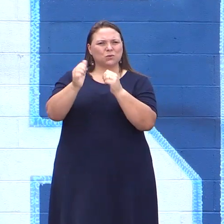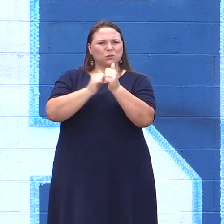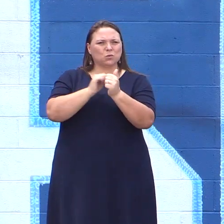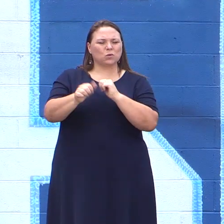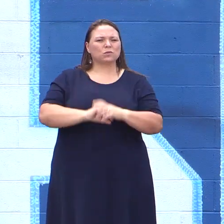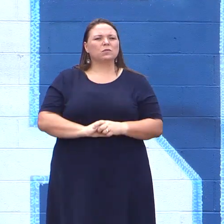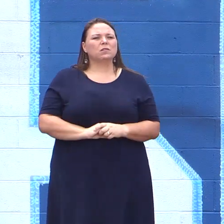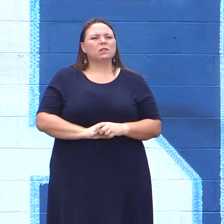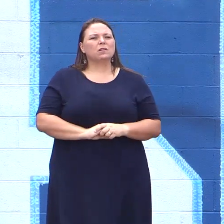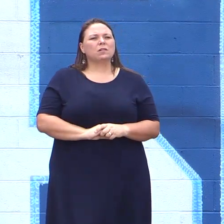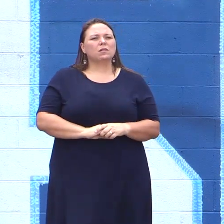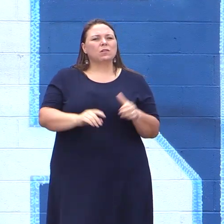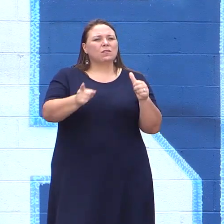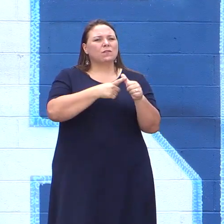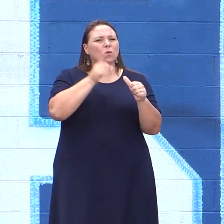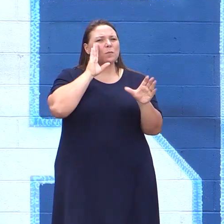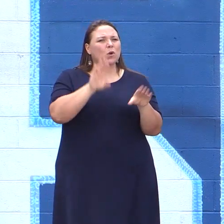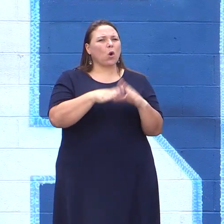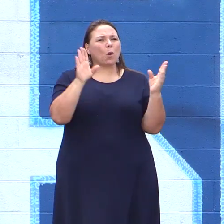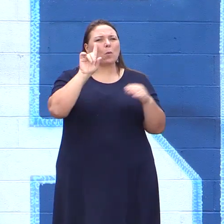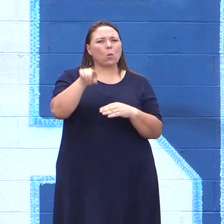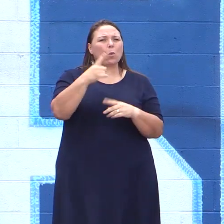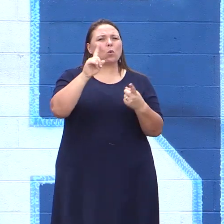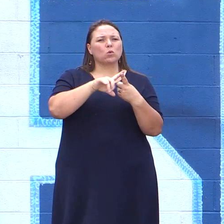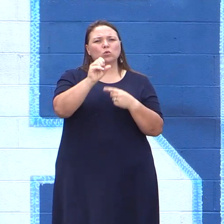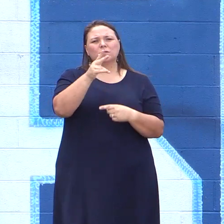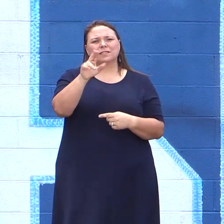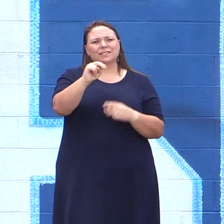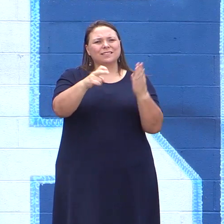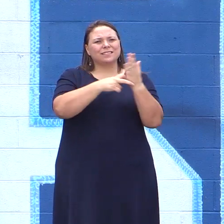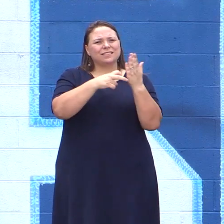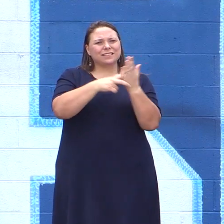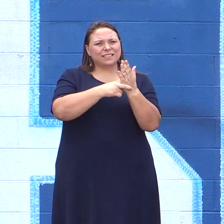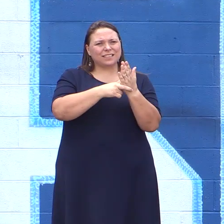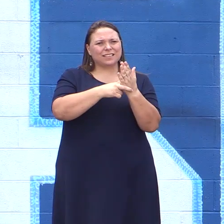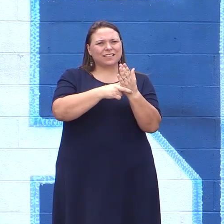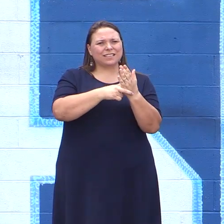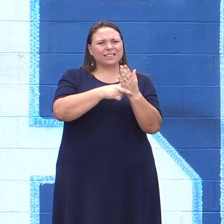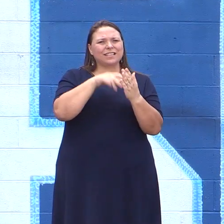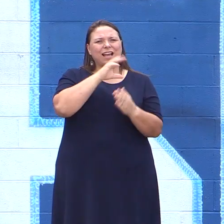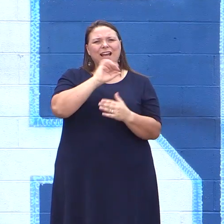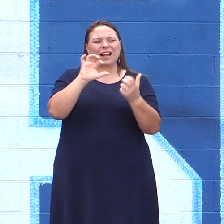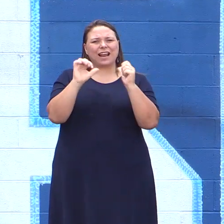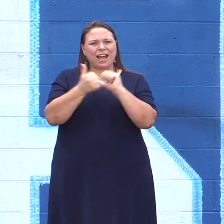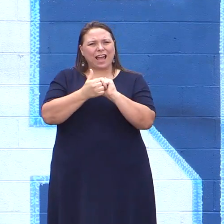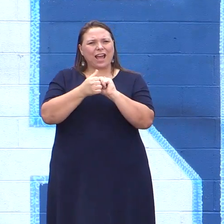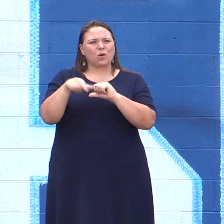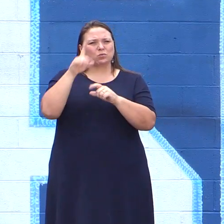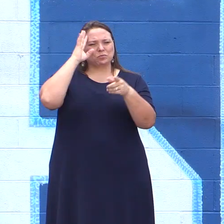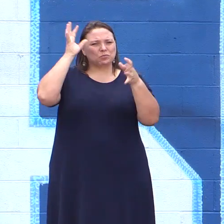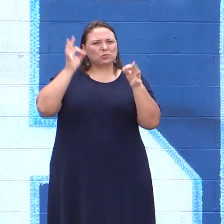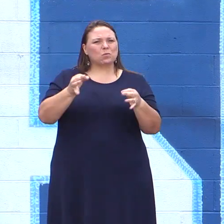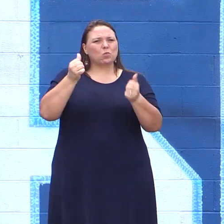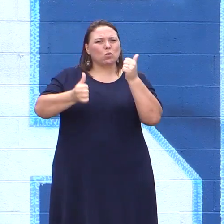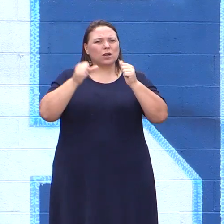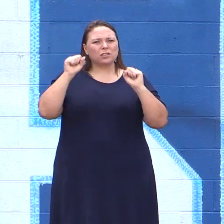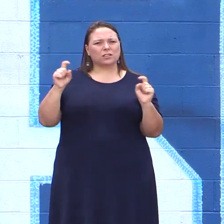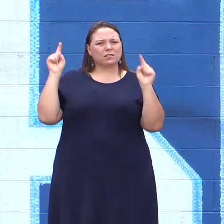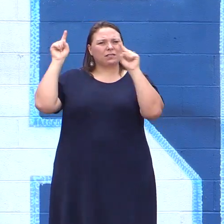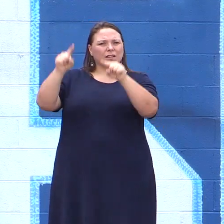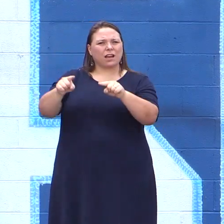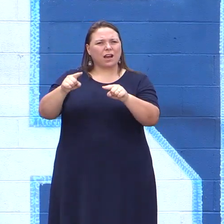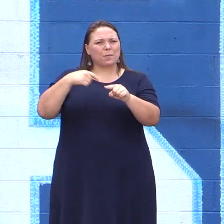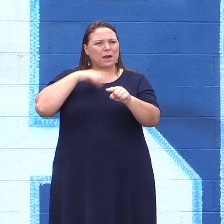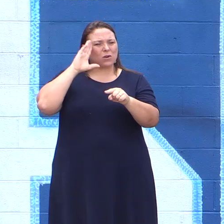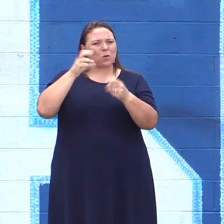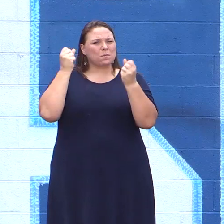one, will it be open to just season ticket holders for these tickets, and how will those tickets be selected, since there will probably be a lot of